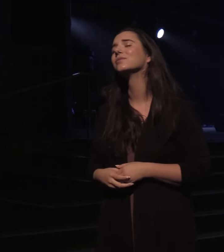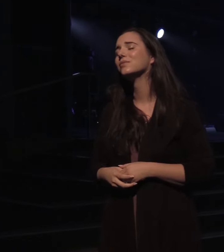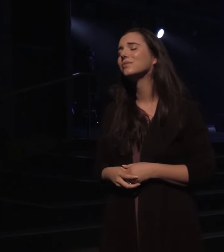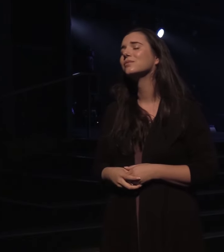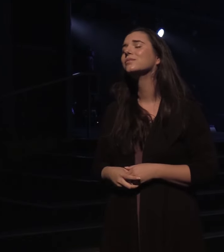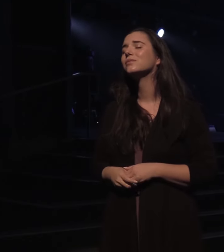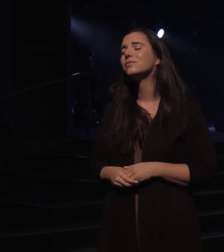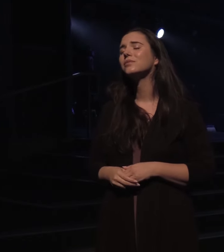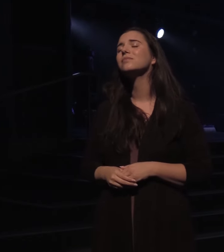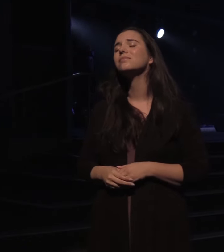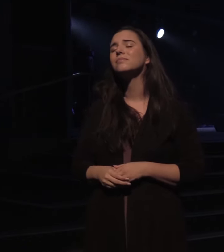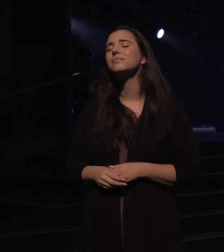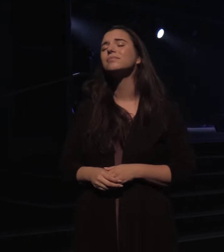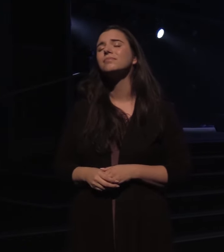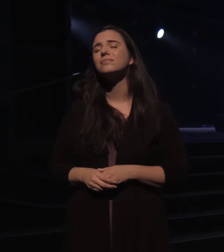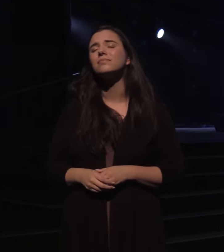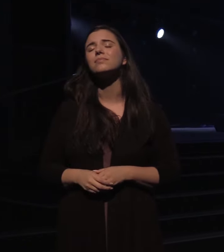need